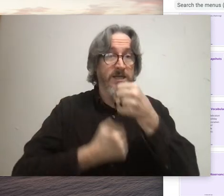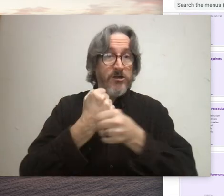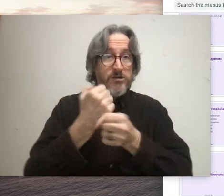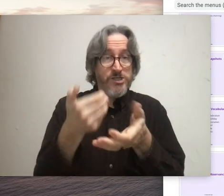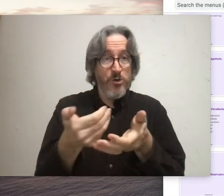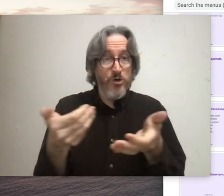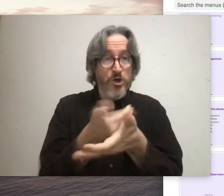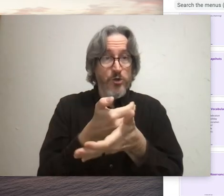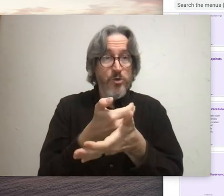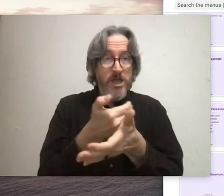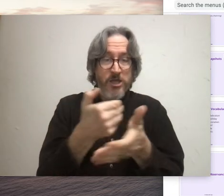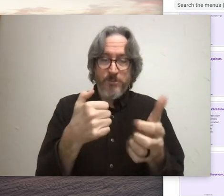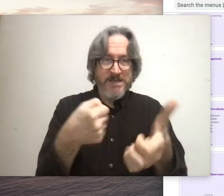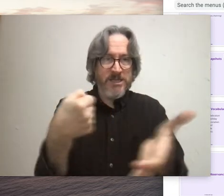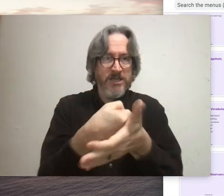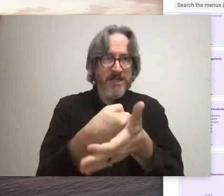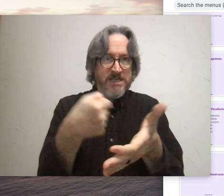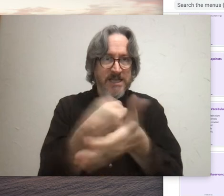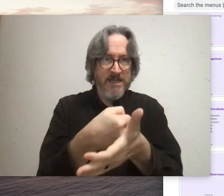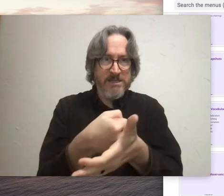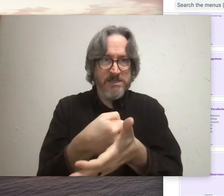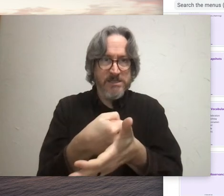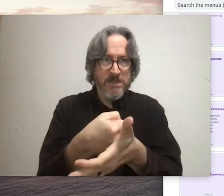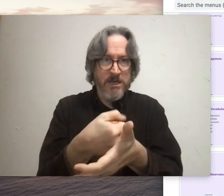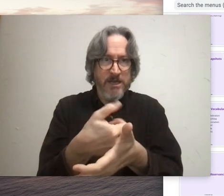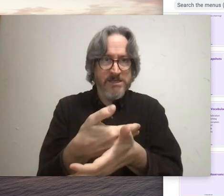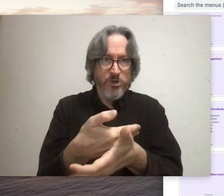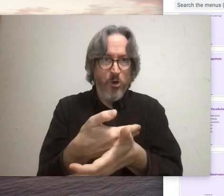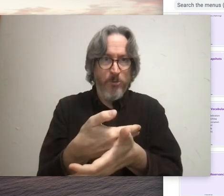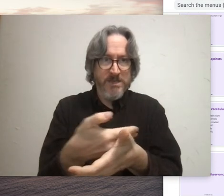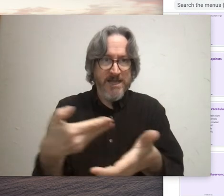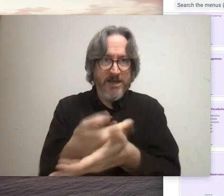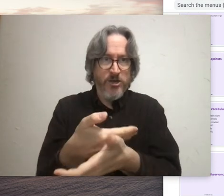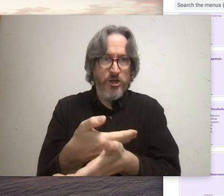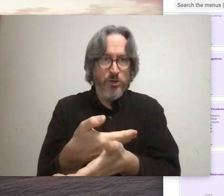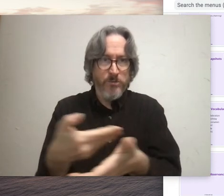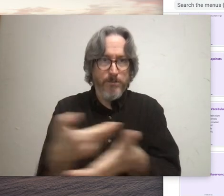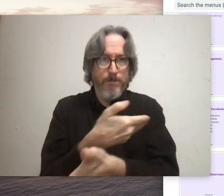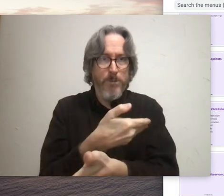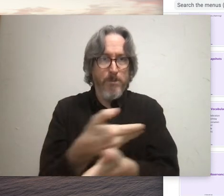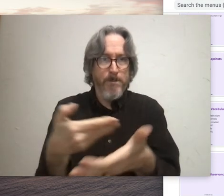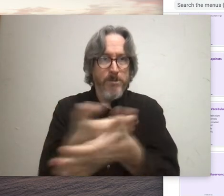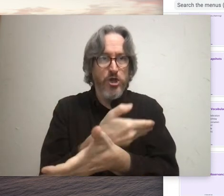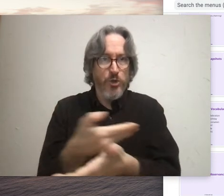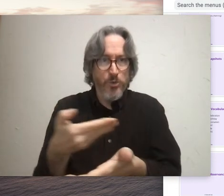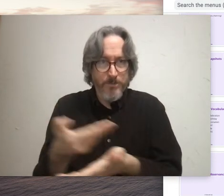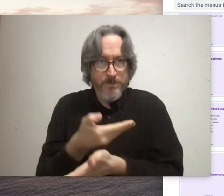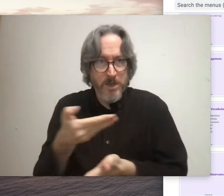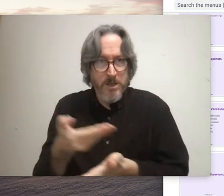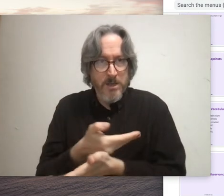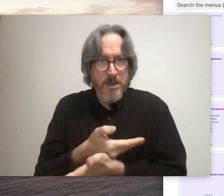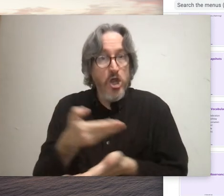New year. So new, you're basically, it's like this, except you open this hand. New. Boom.